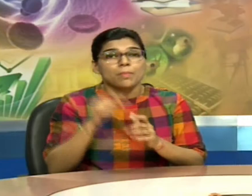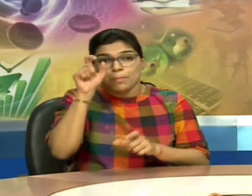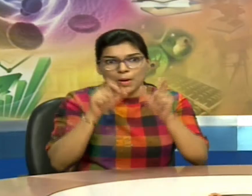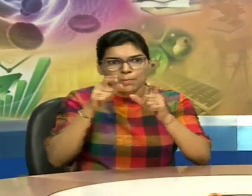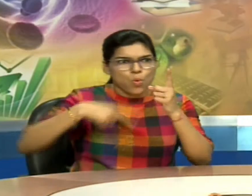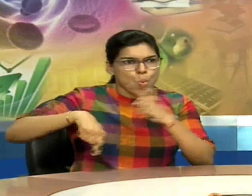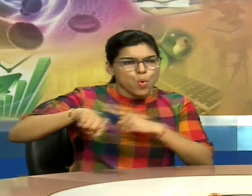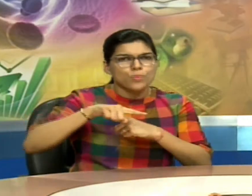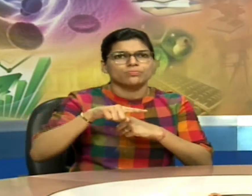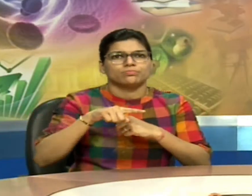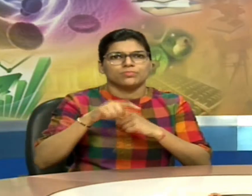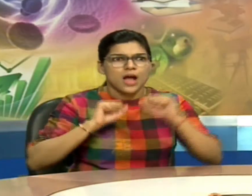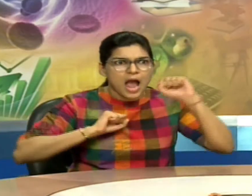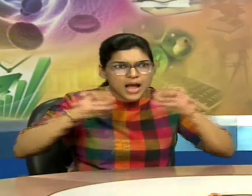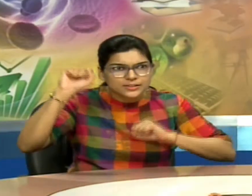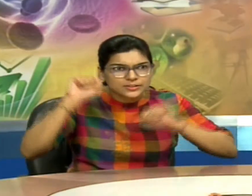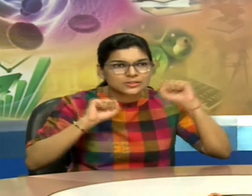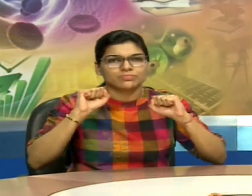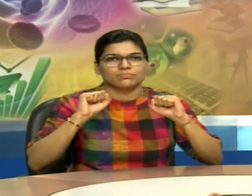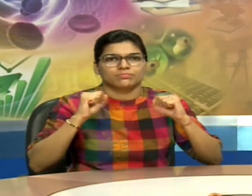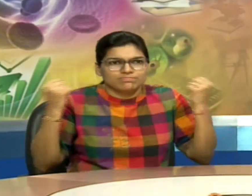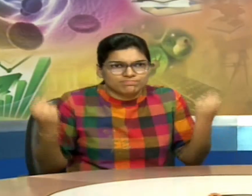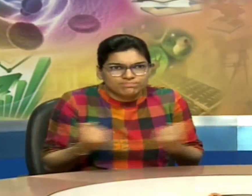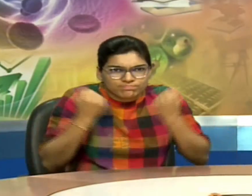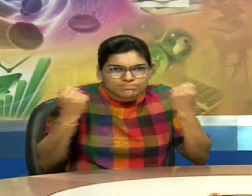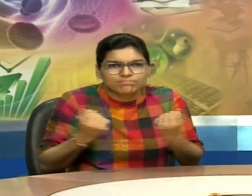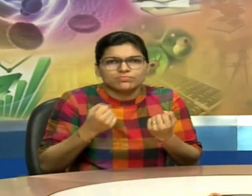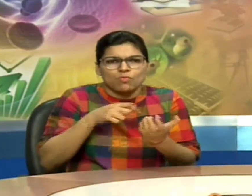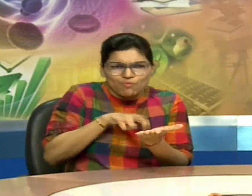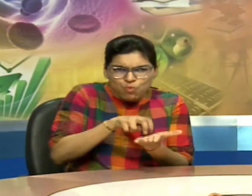our environment. The 10th point is